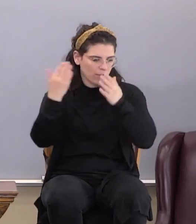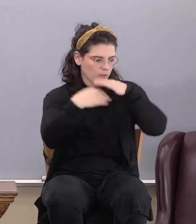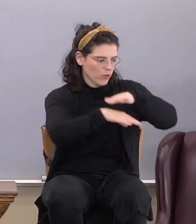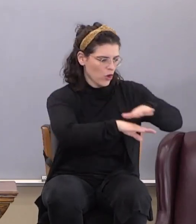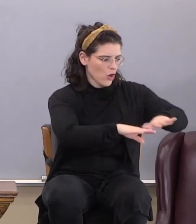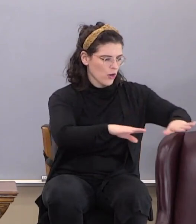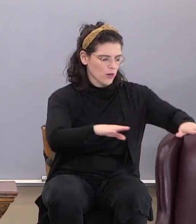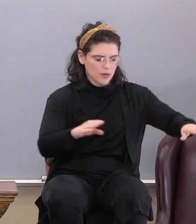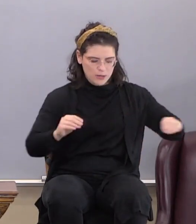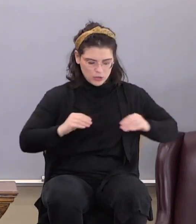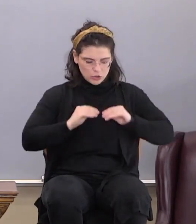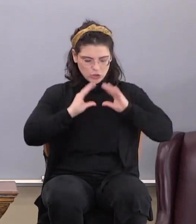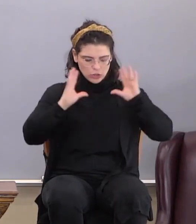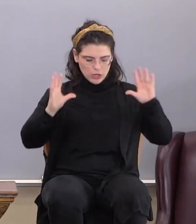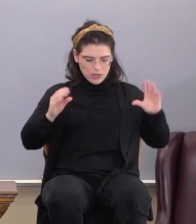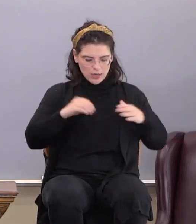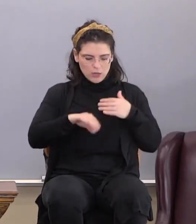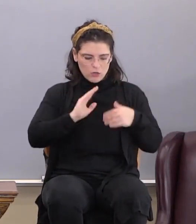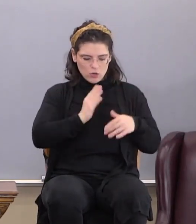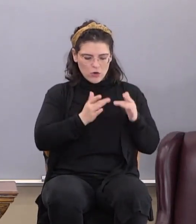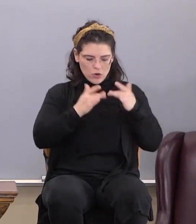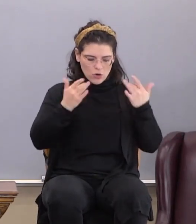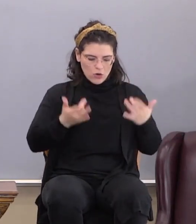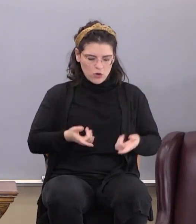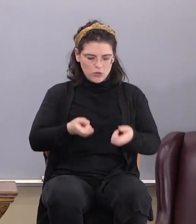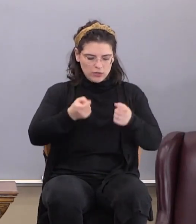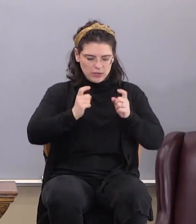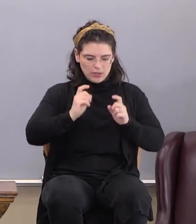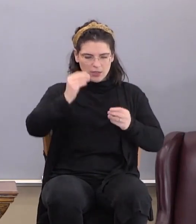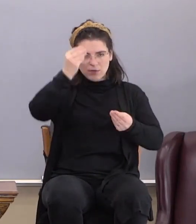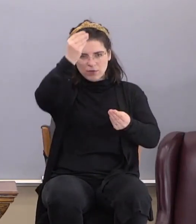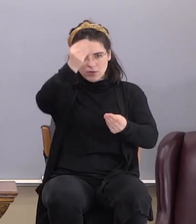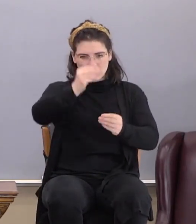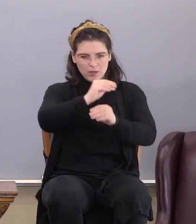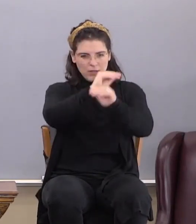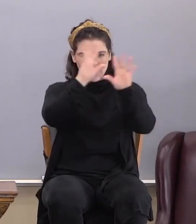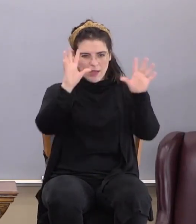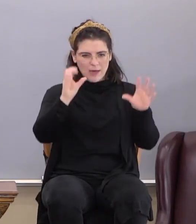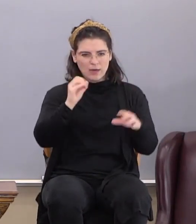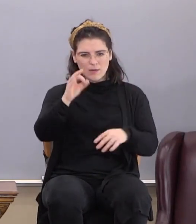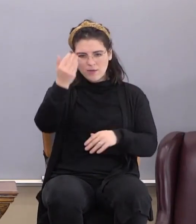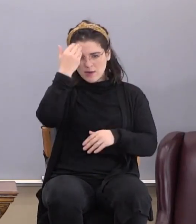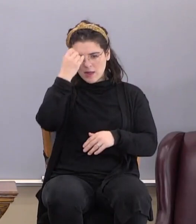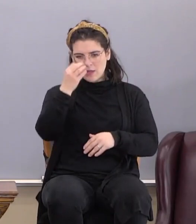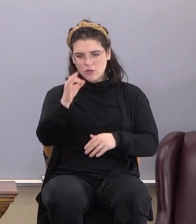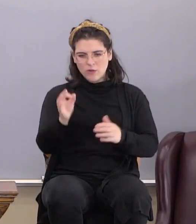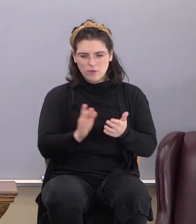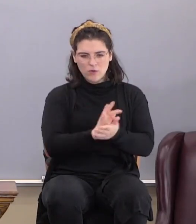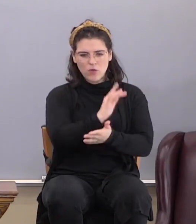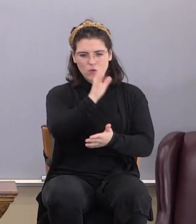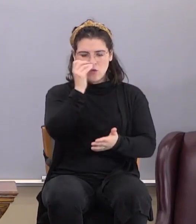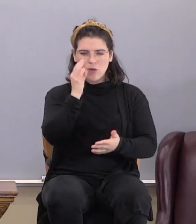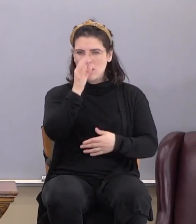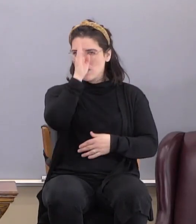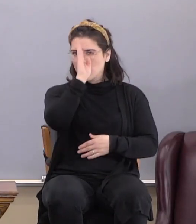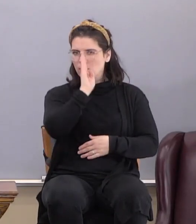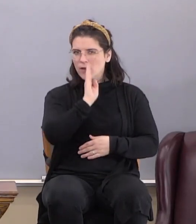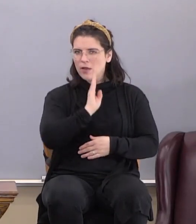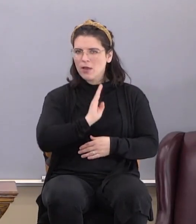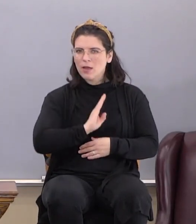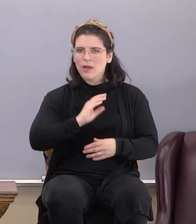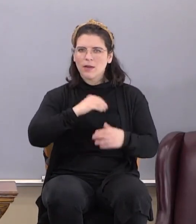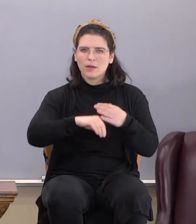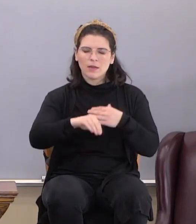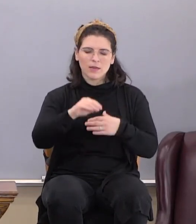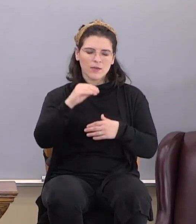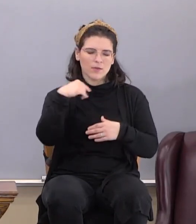hearts to give the light of the knowledge of the glory of God in